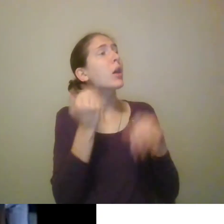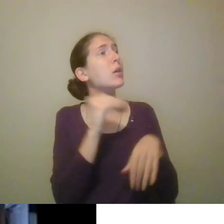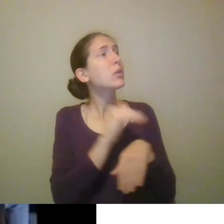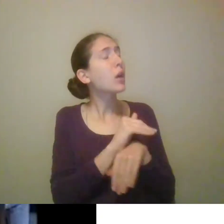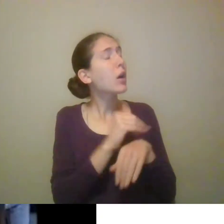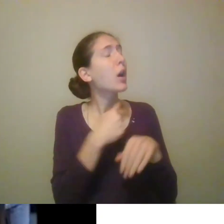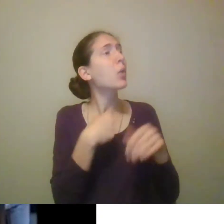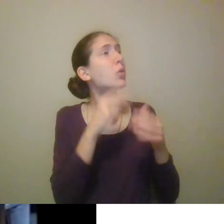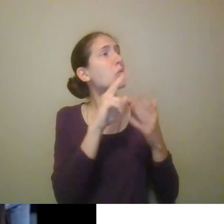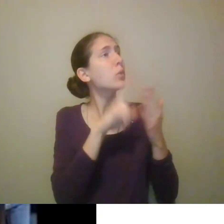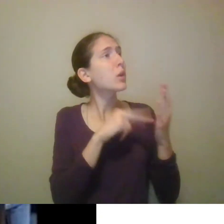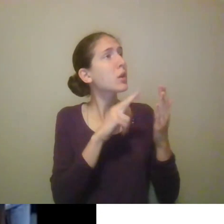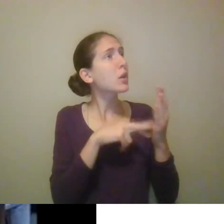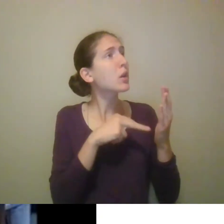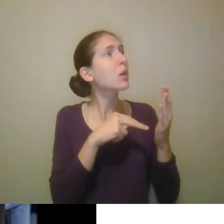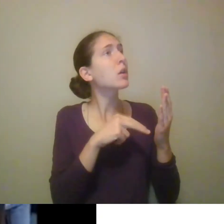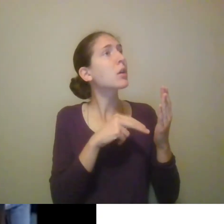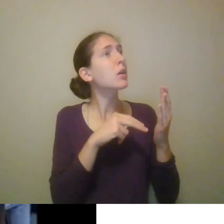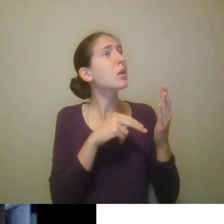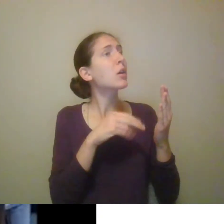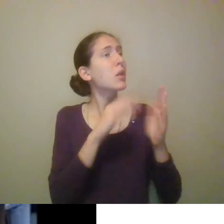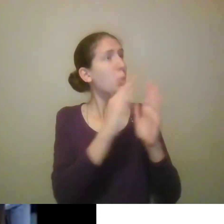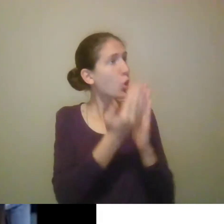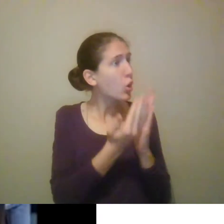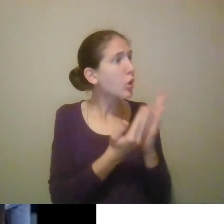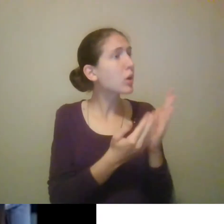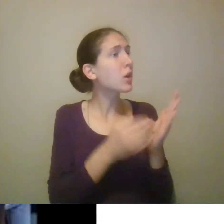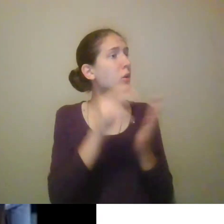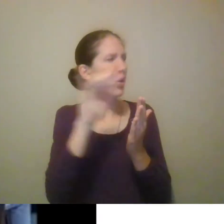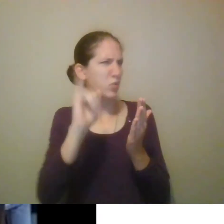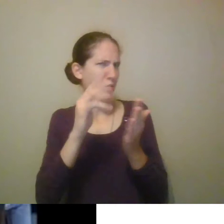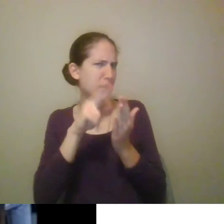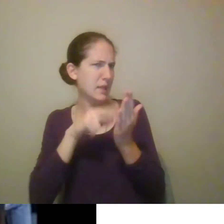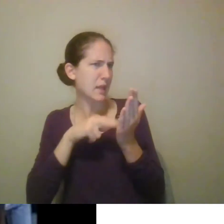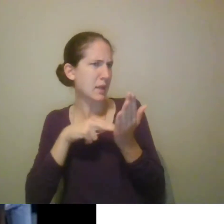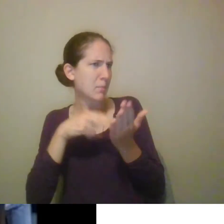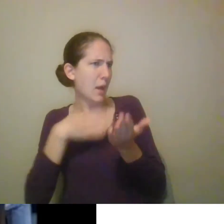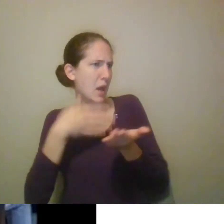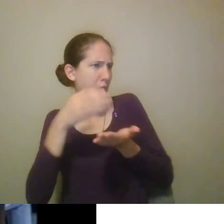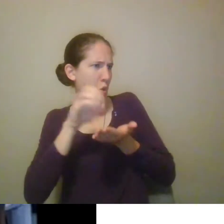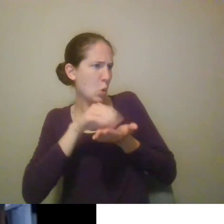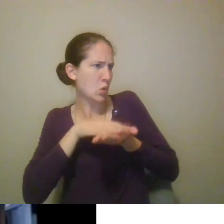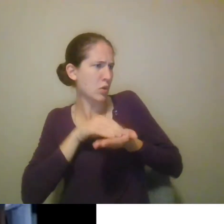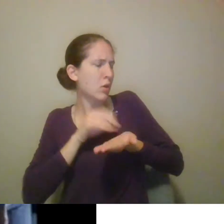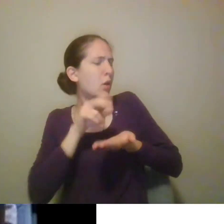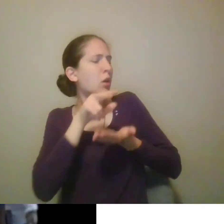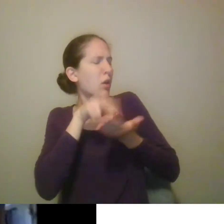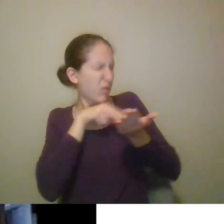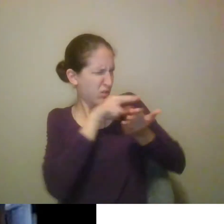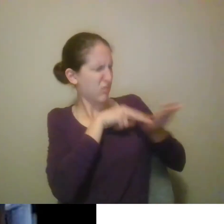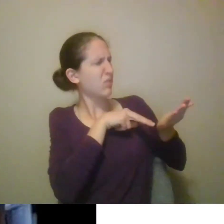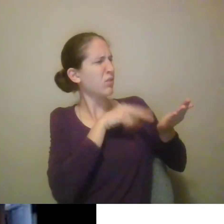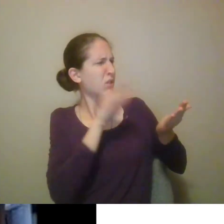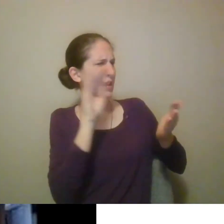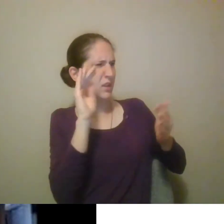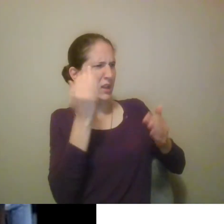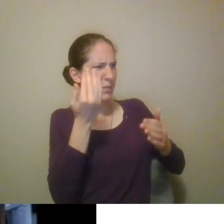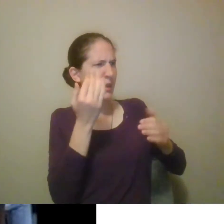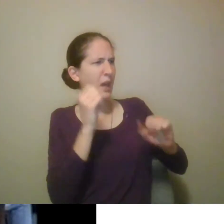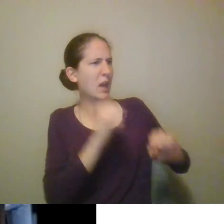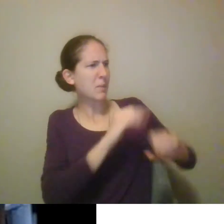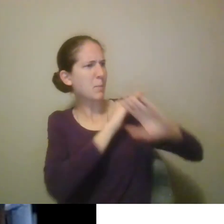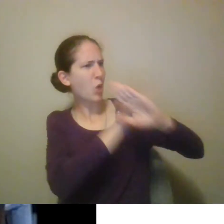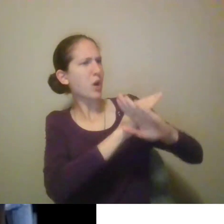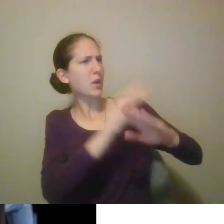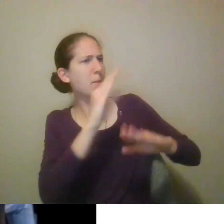said, in my notes and in the book, it said that it controls the bacteria that goes in and out, the bad, they